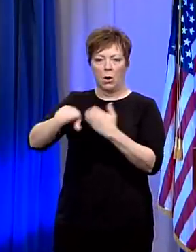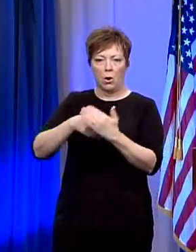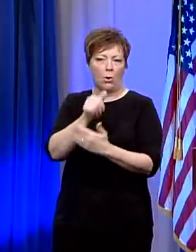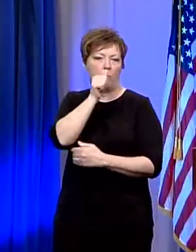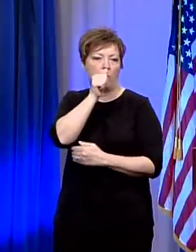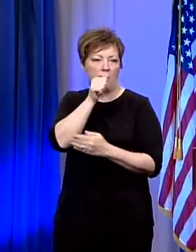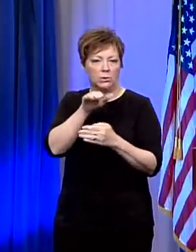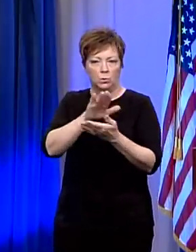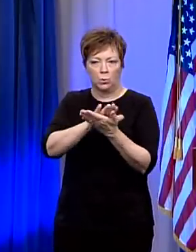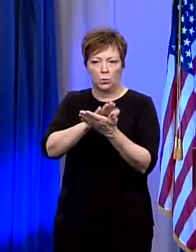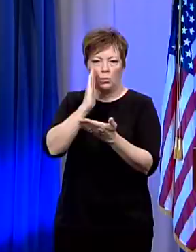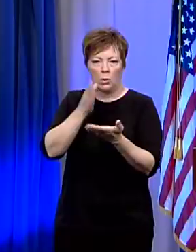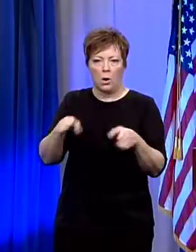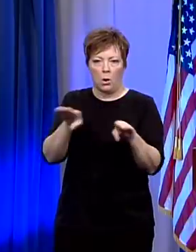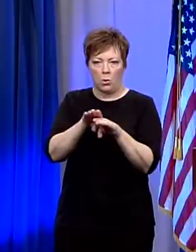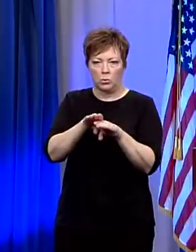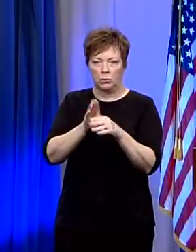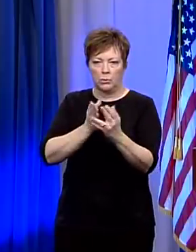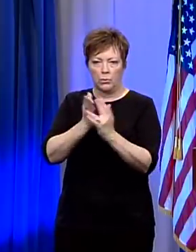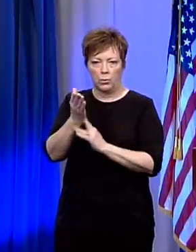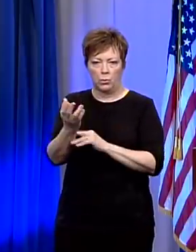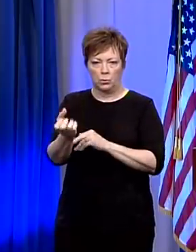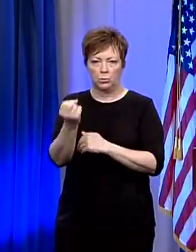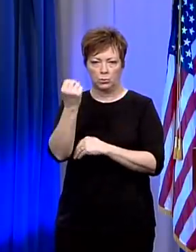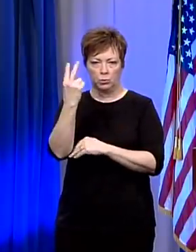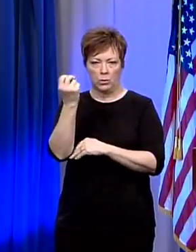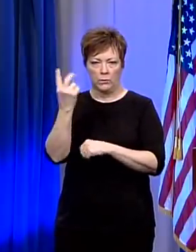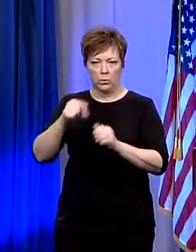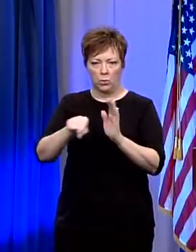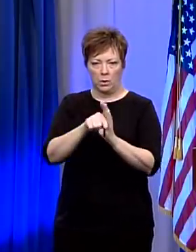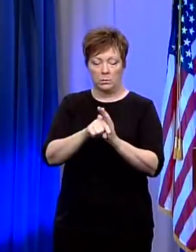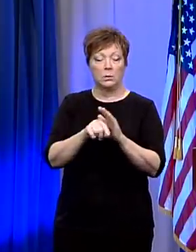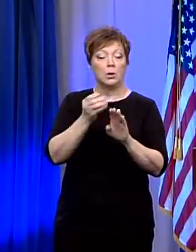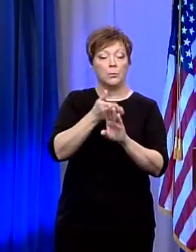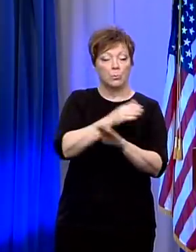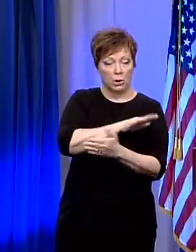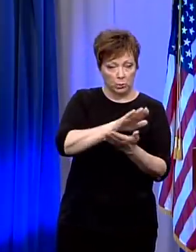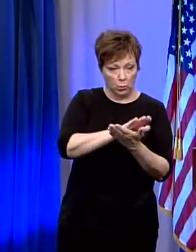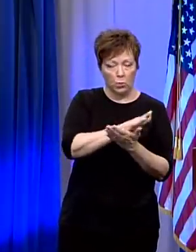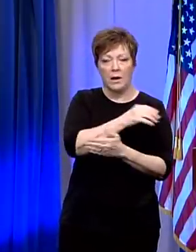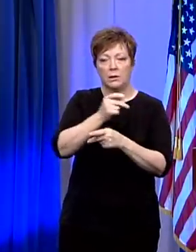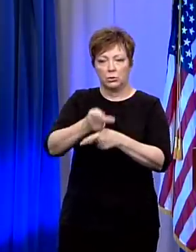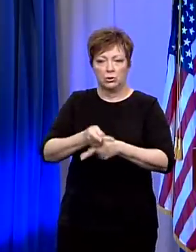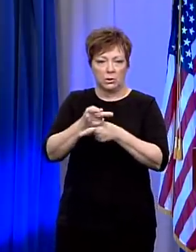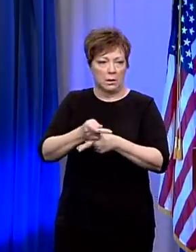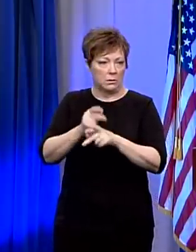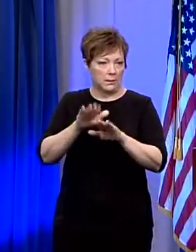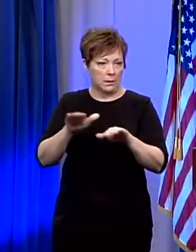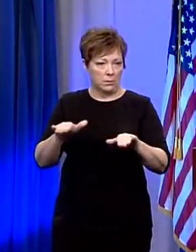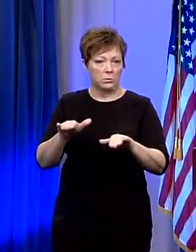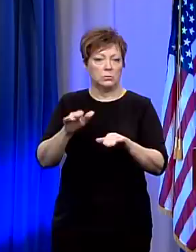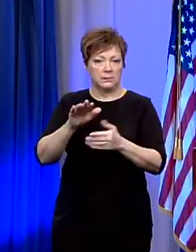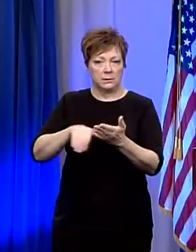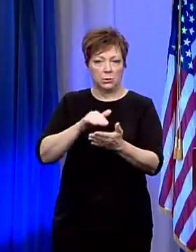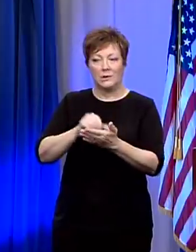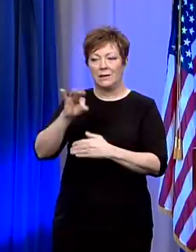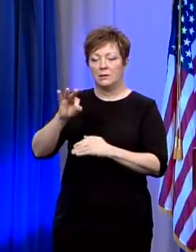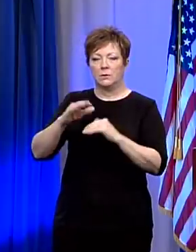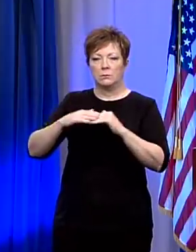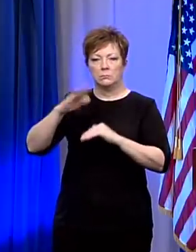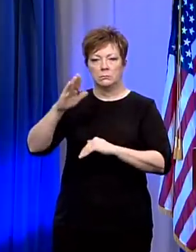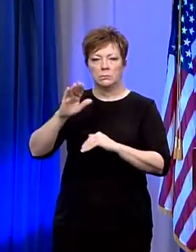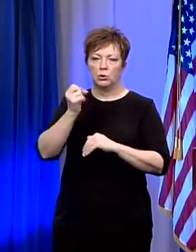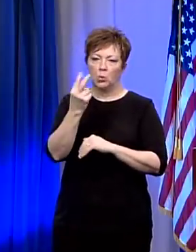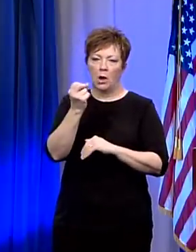private schools, all grades through 12th grade, as well as preschools and child care centers with 12 or more children. At this